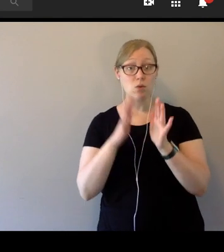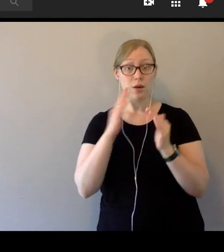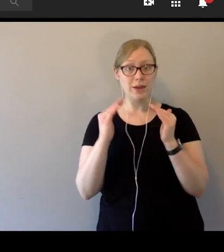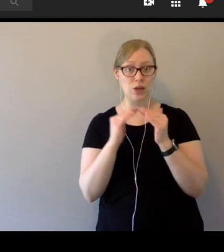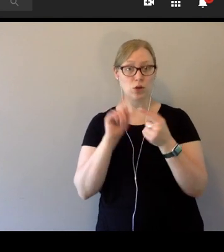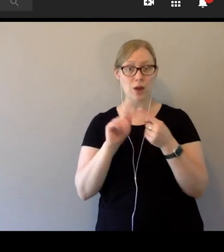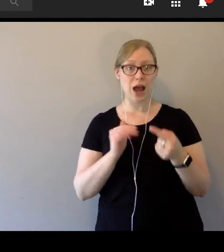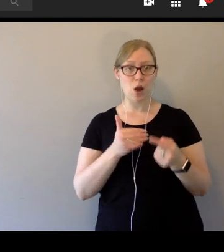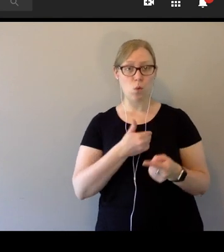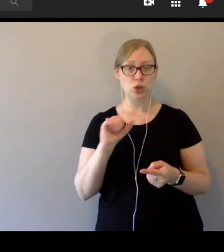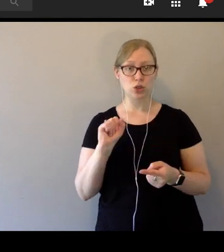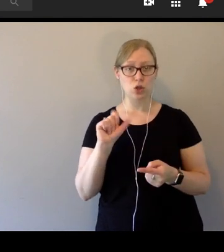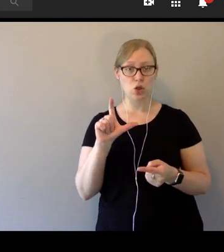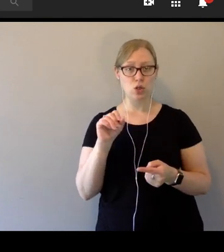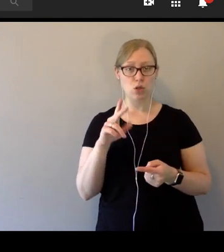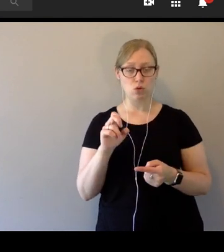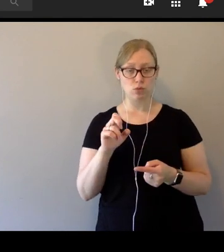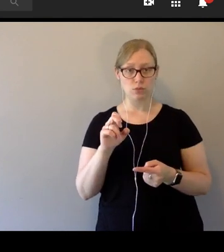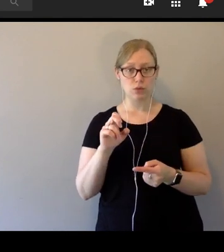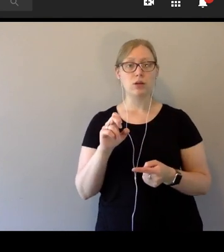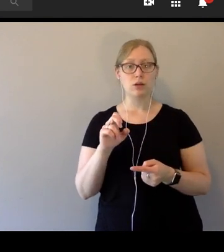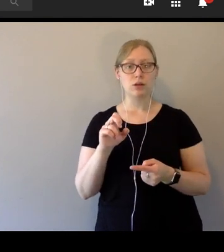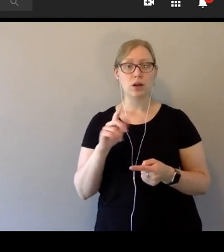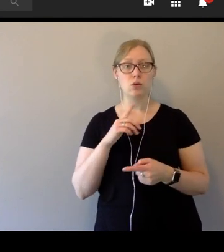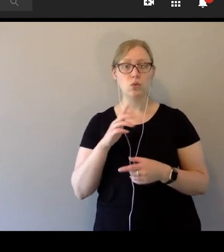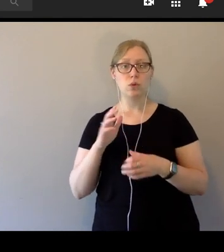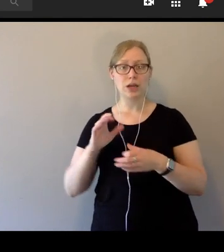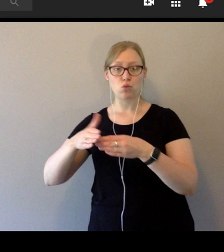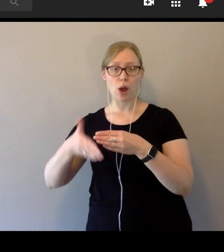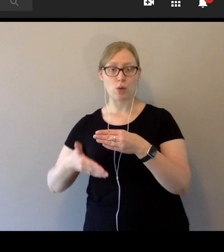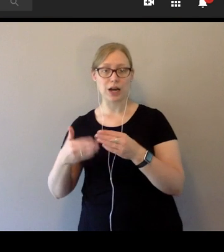to 4 decimal places.